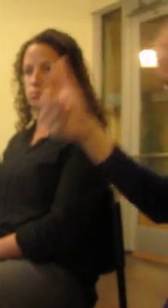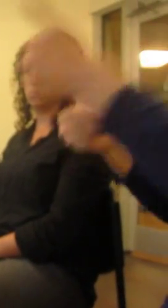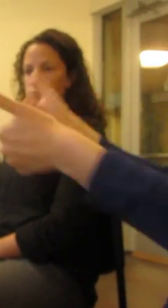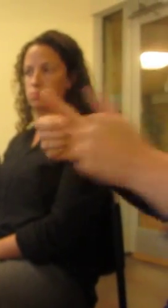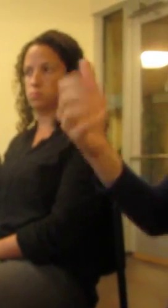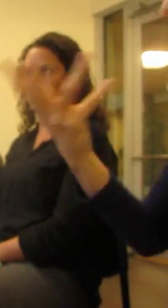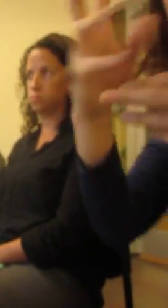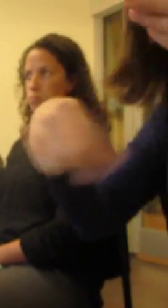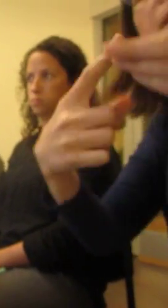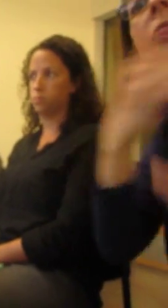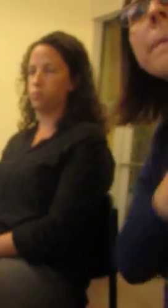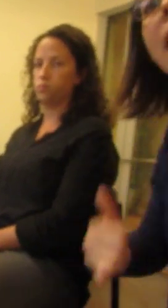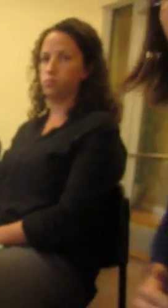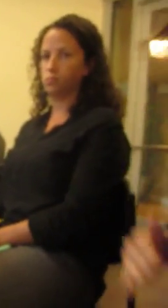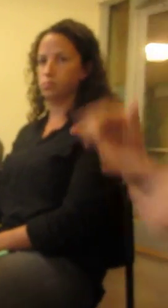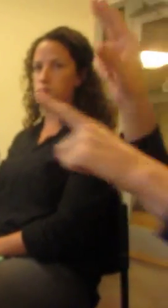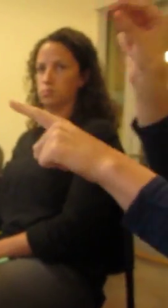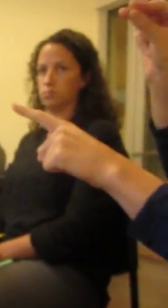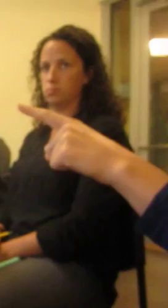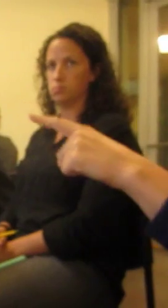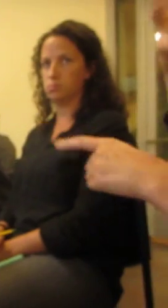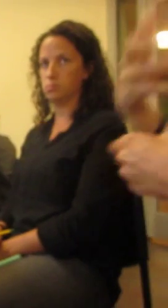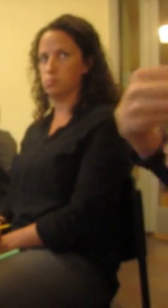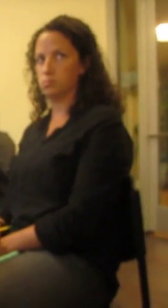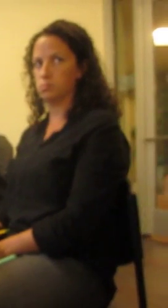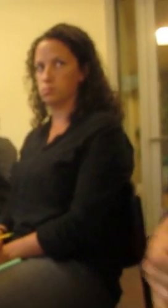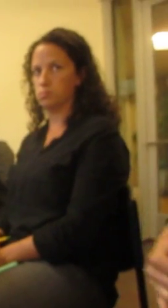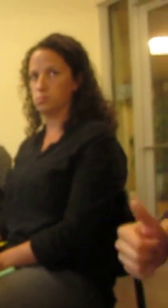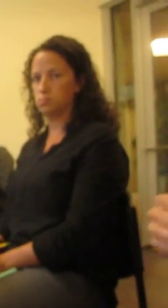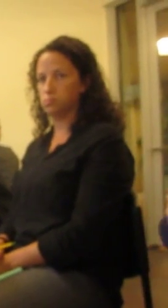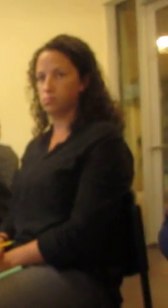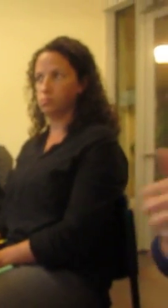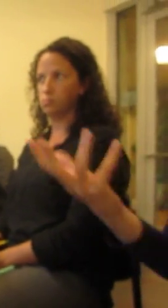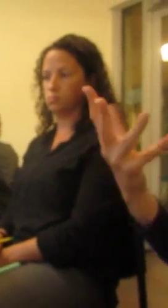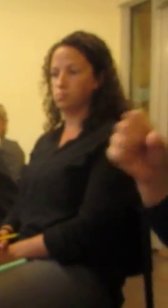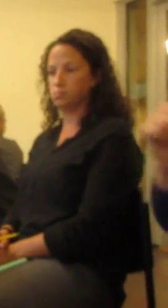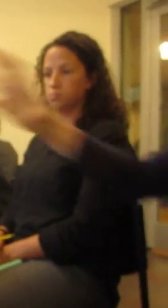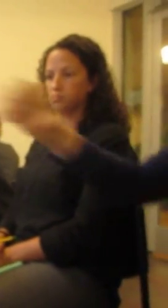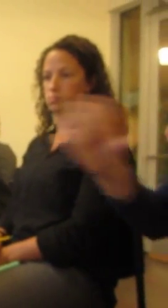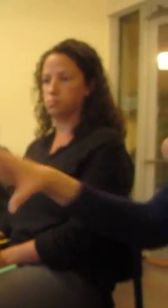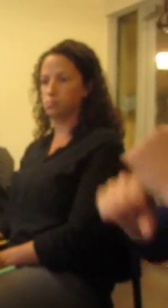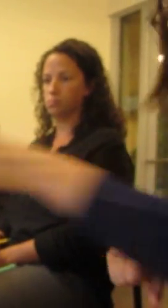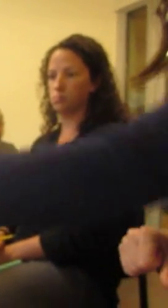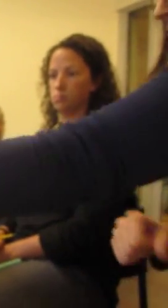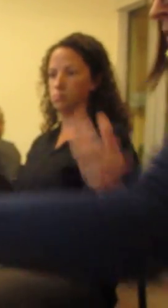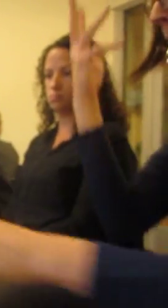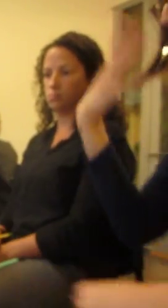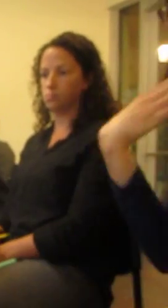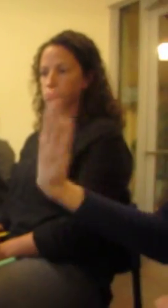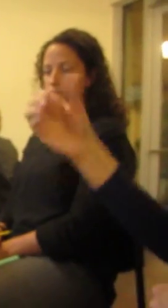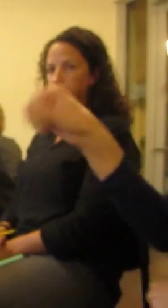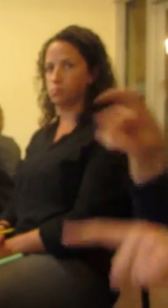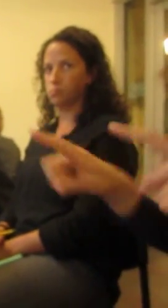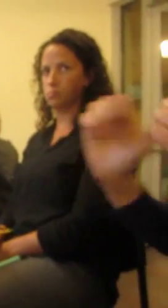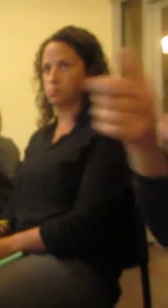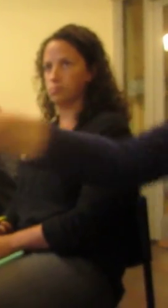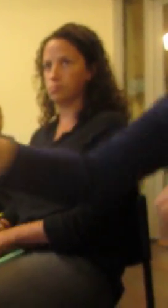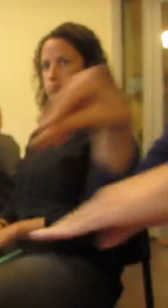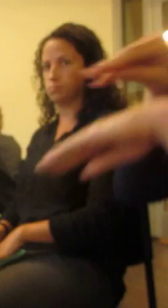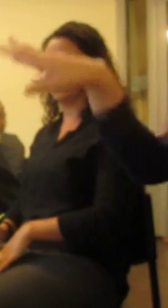either. So. Well, what about this propaganda? How does this looks good to me, but how does this affect the DOJ? Because if